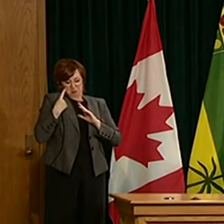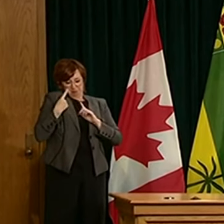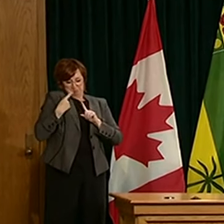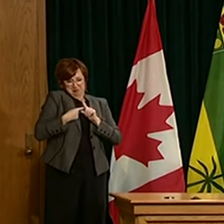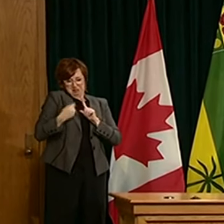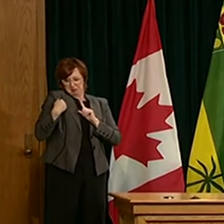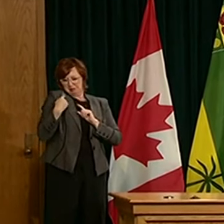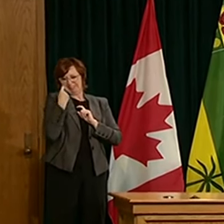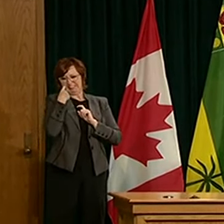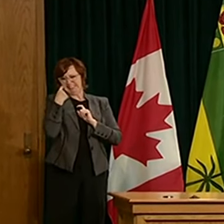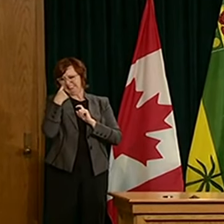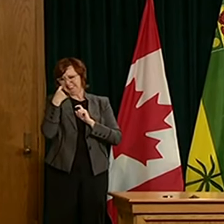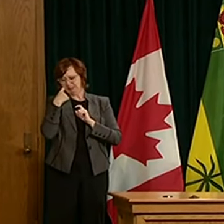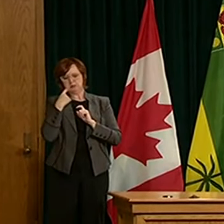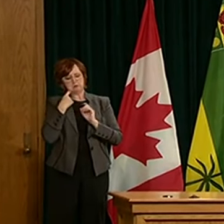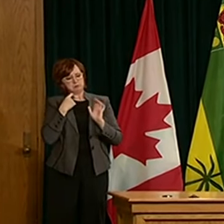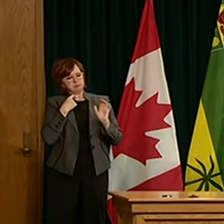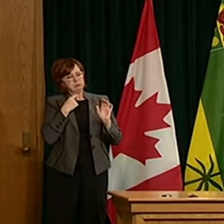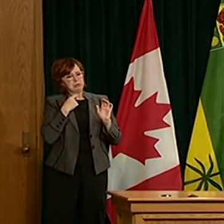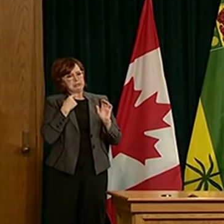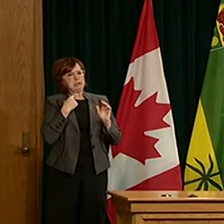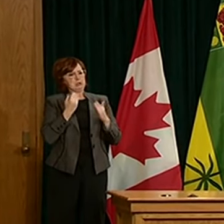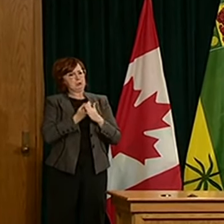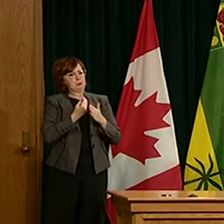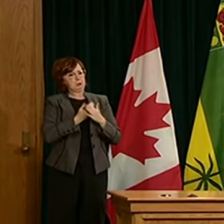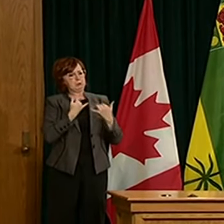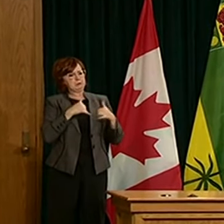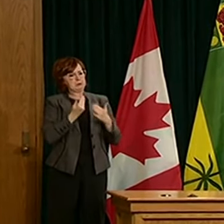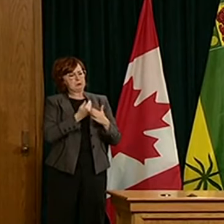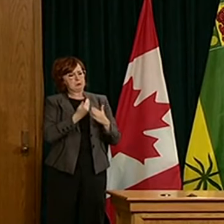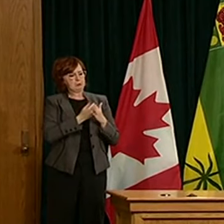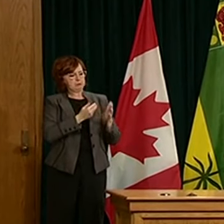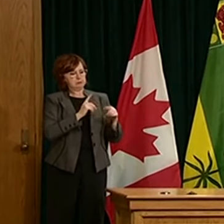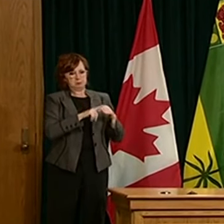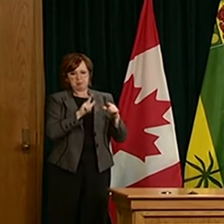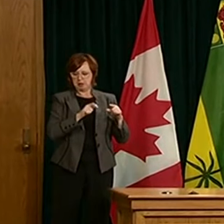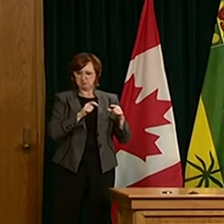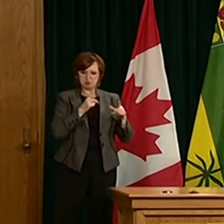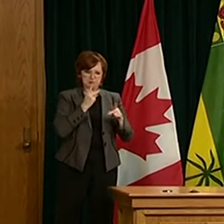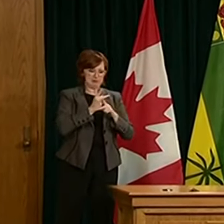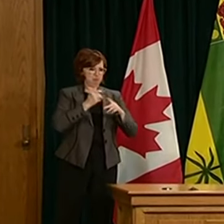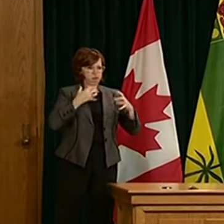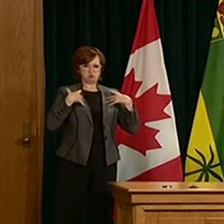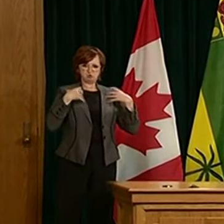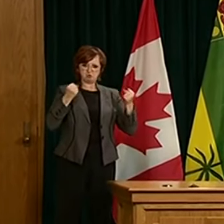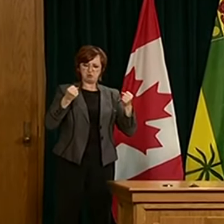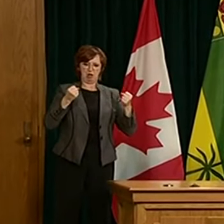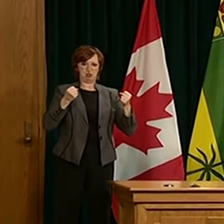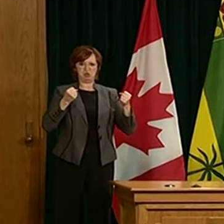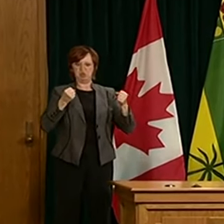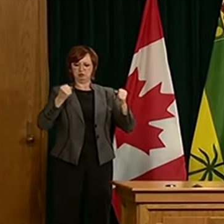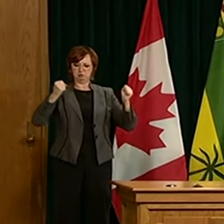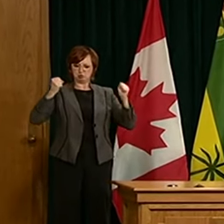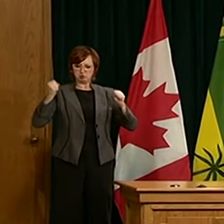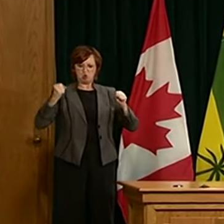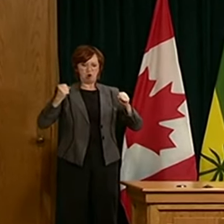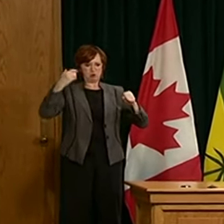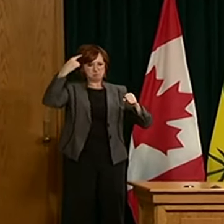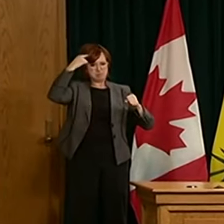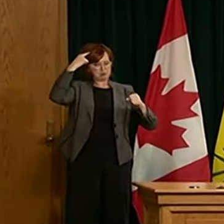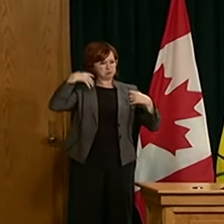be staying strong and healthy by caring for physical, mental, social, and spiritual health, to be resilient as individuals and as